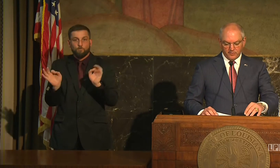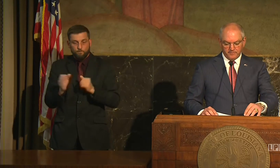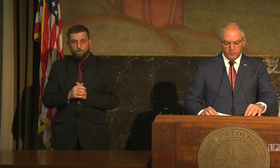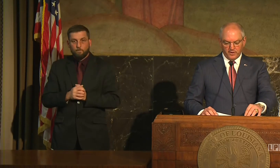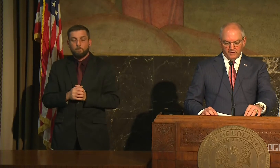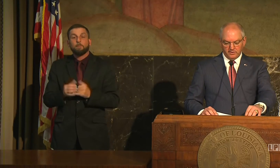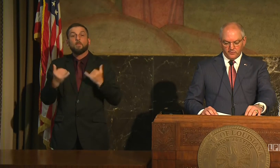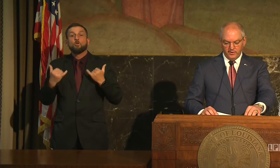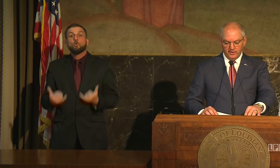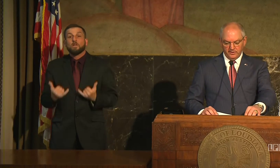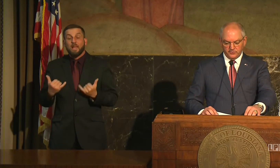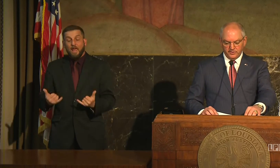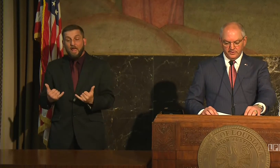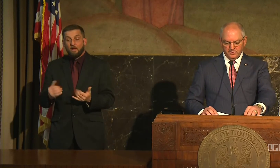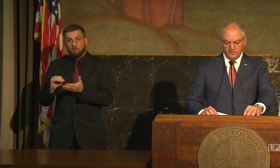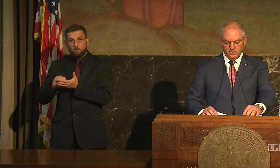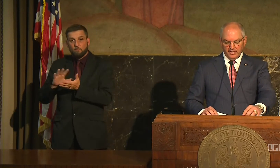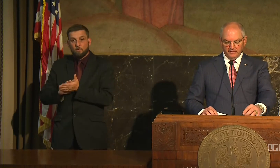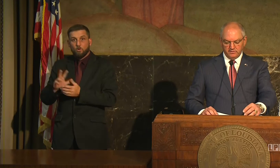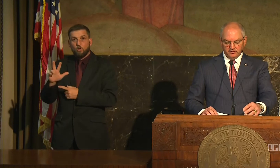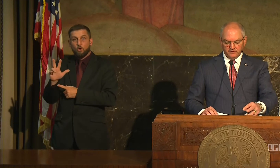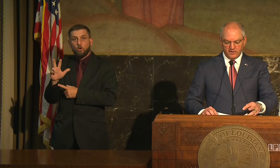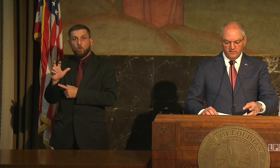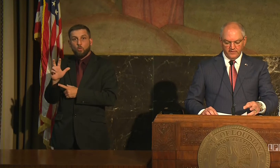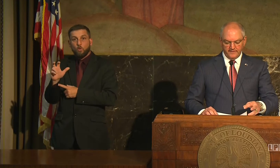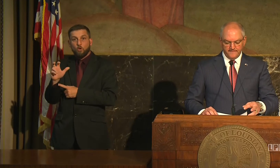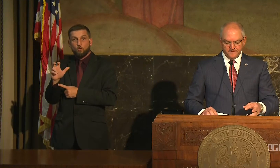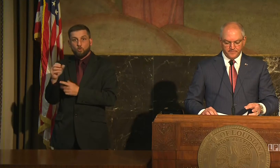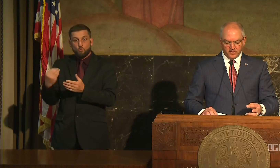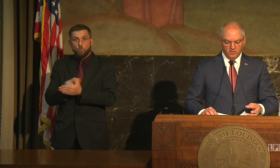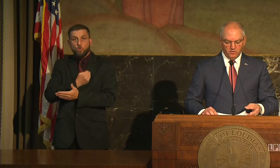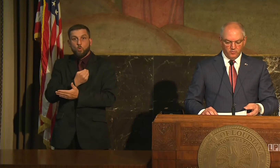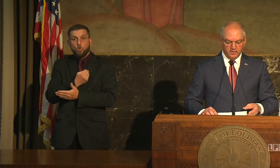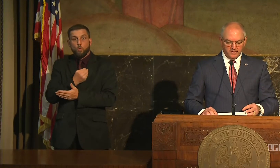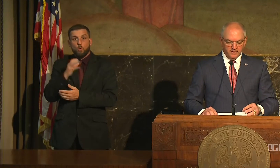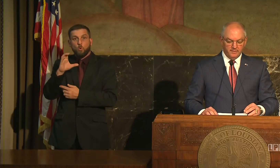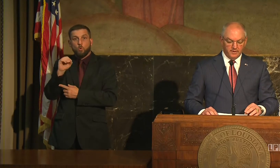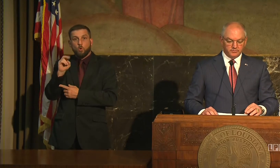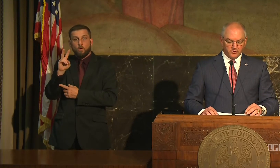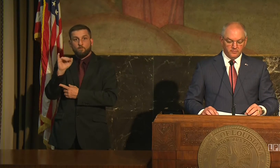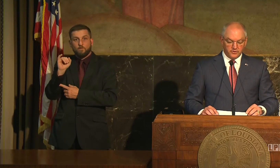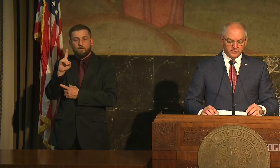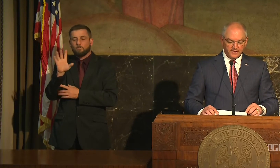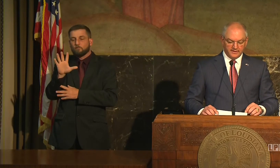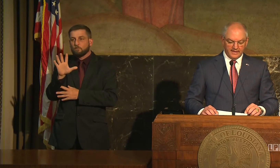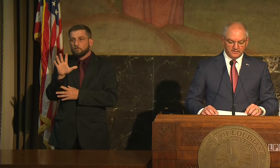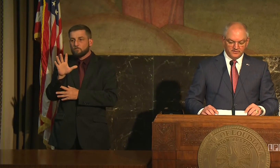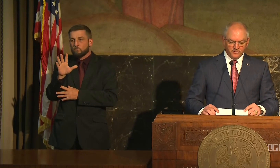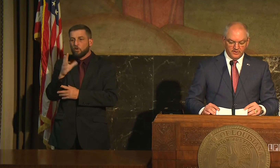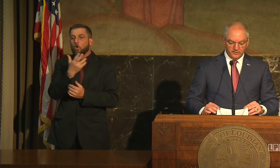Today, we're reporting 300 new cases of COVID on